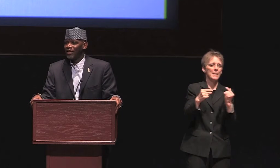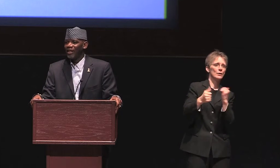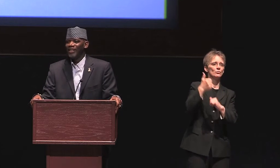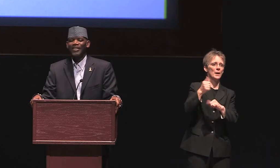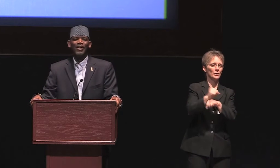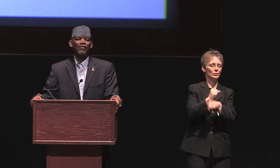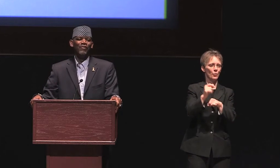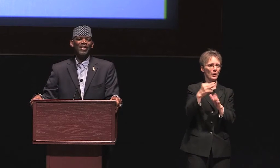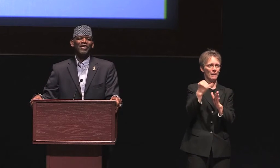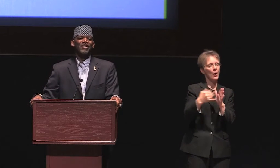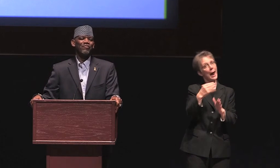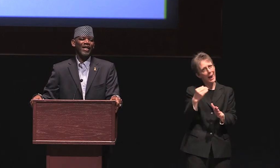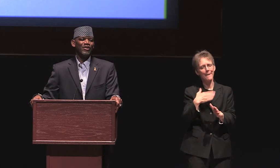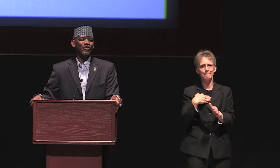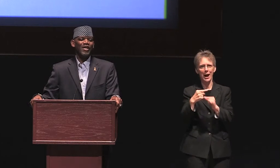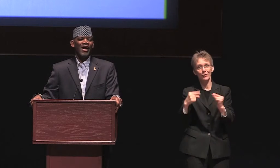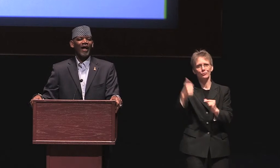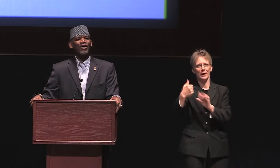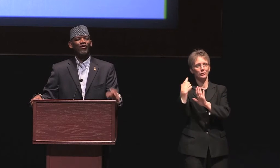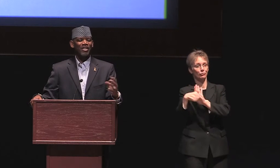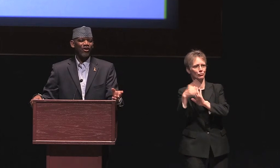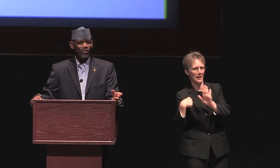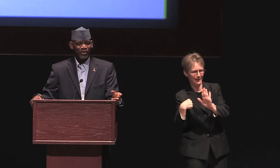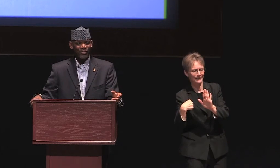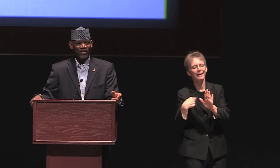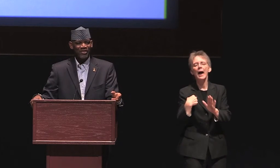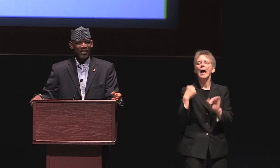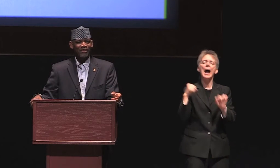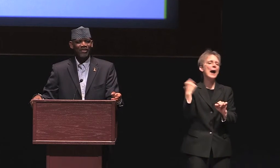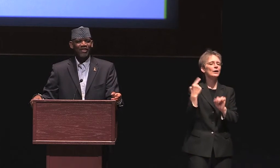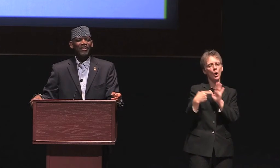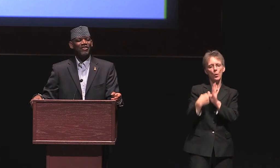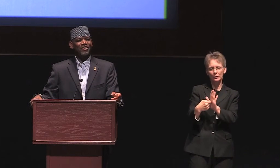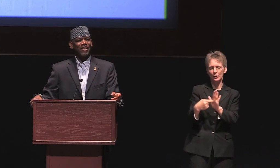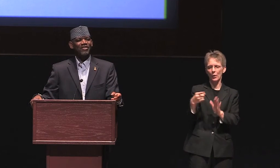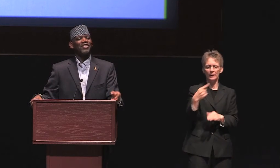critic, and somebody who I can always show work to, and she says